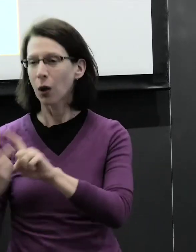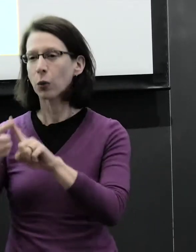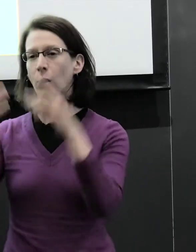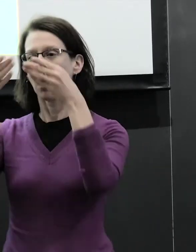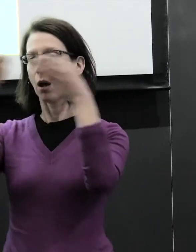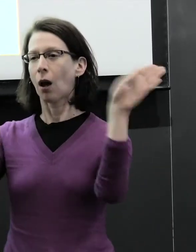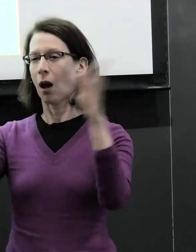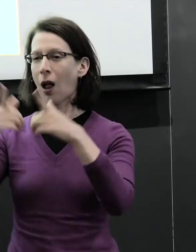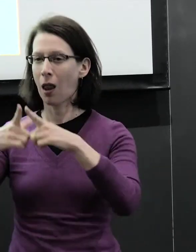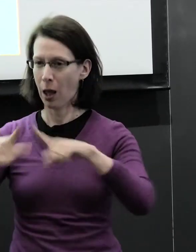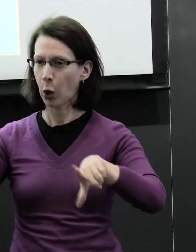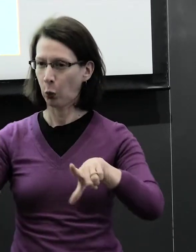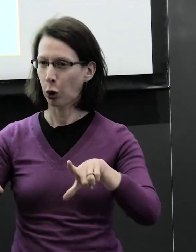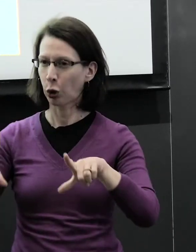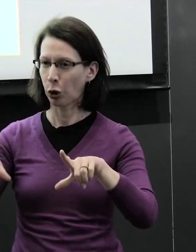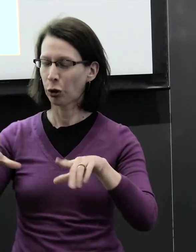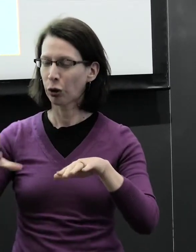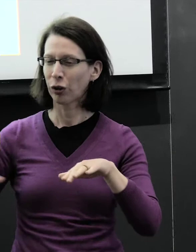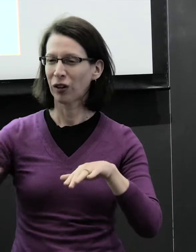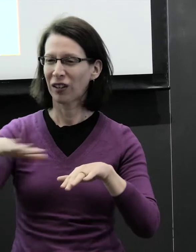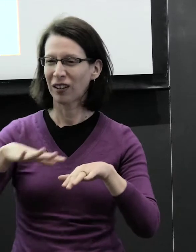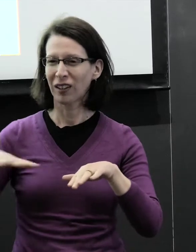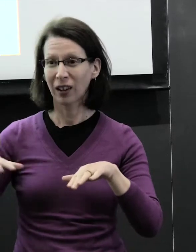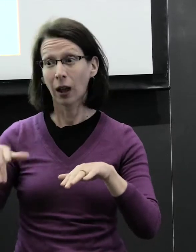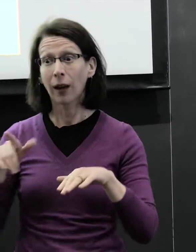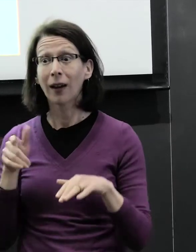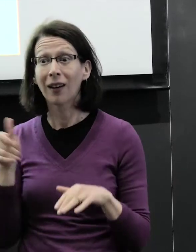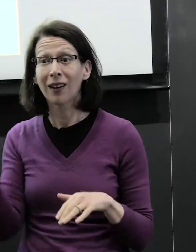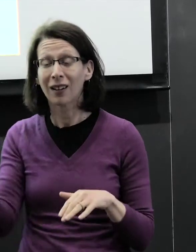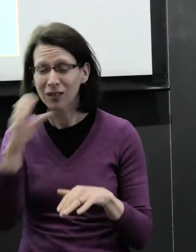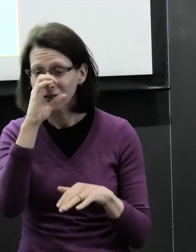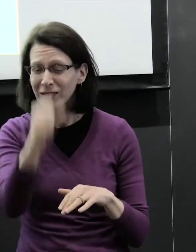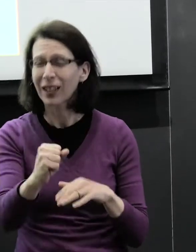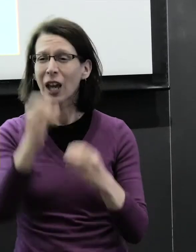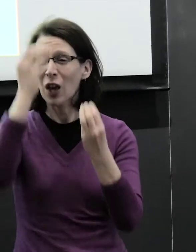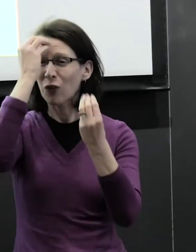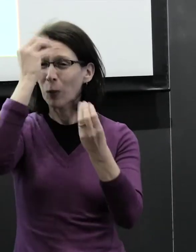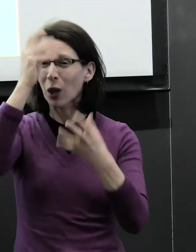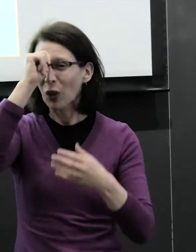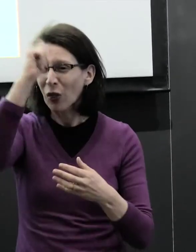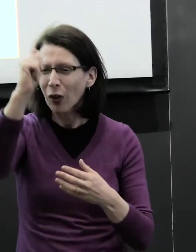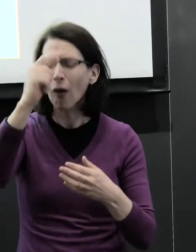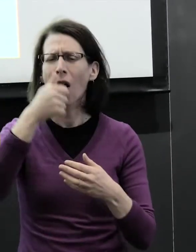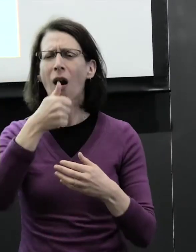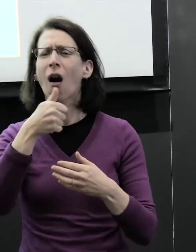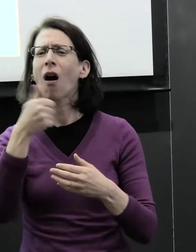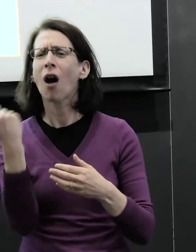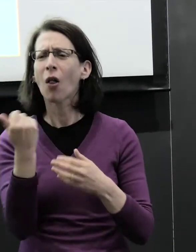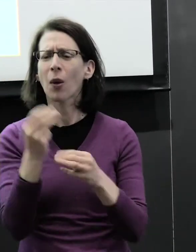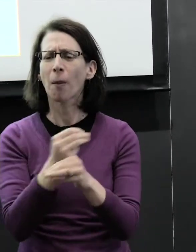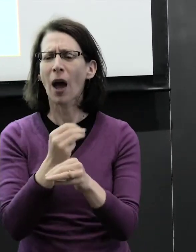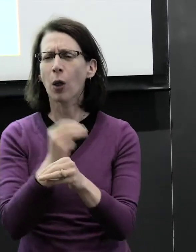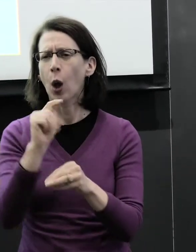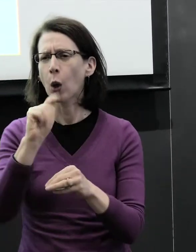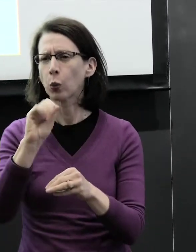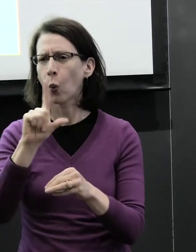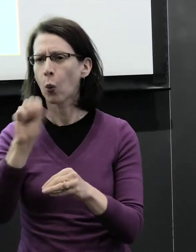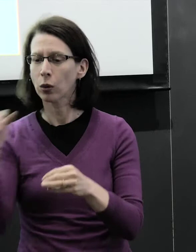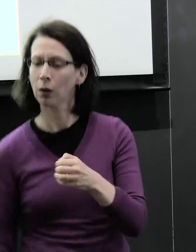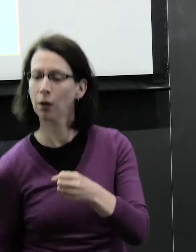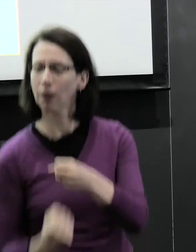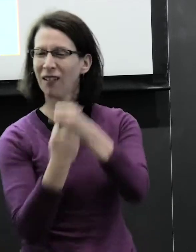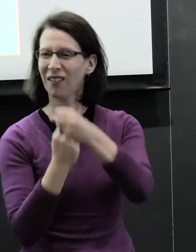generally. He was especially intrigued by the use of information theory and other mathematical tools as an aid to